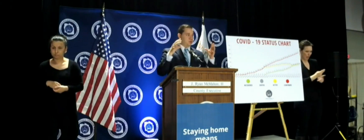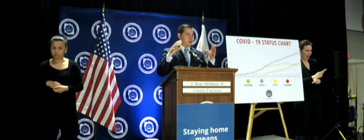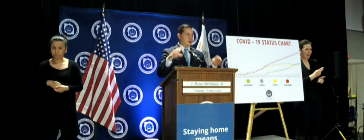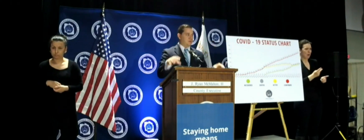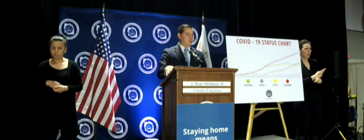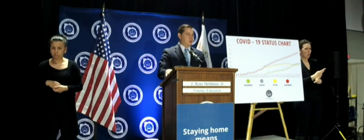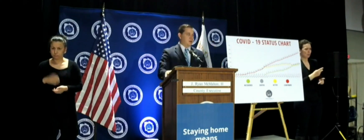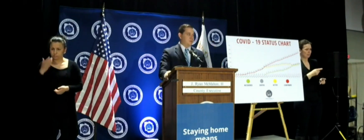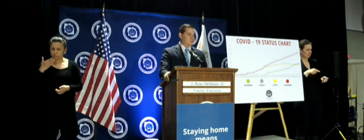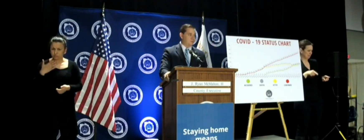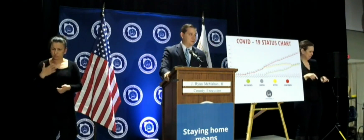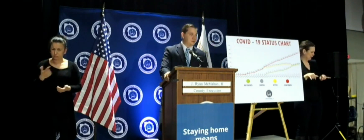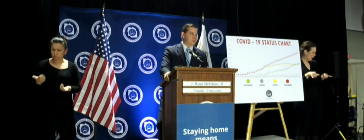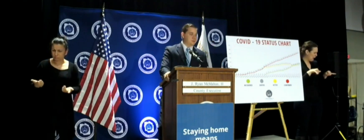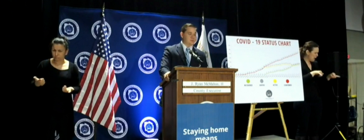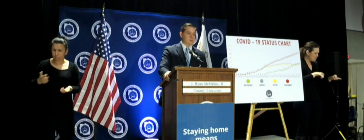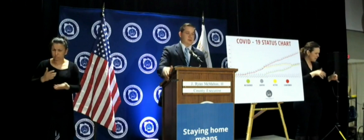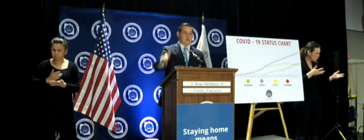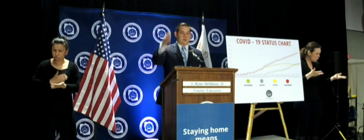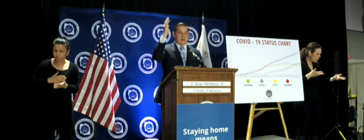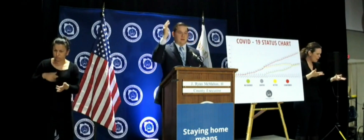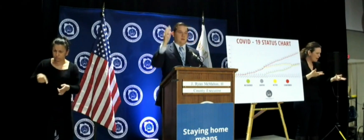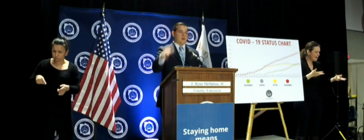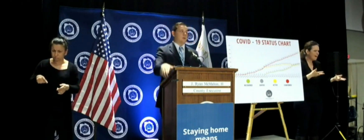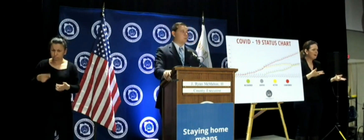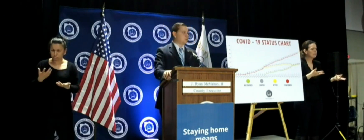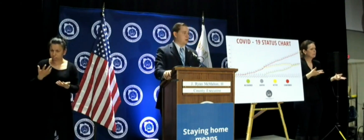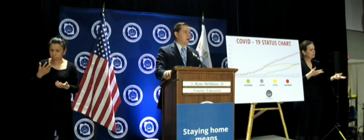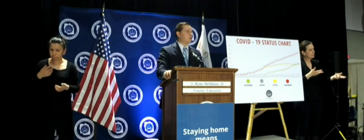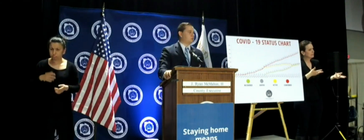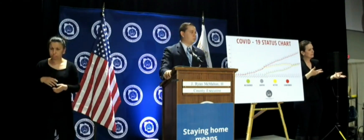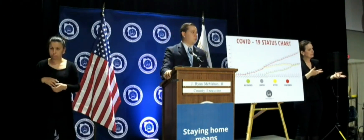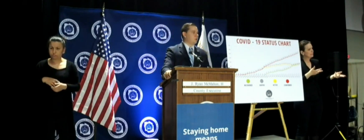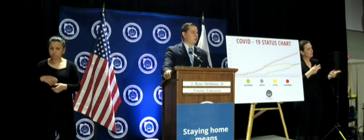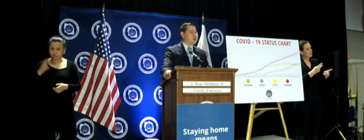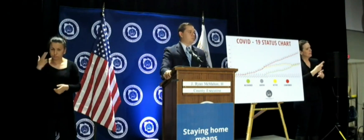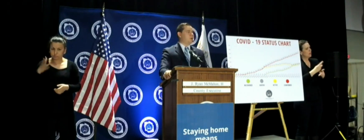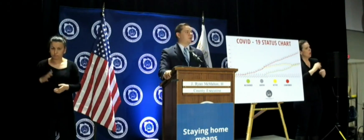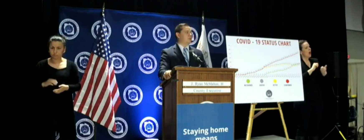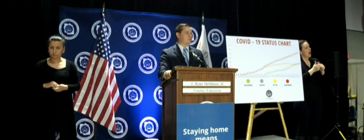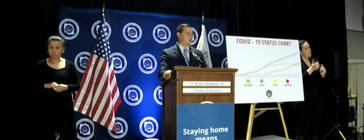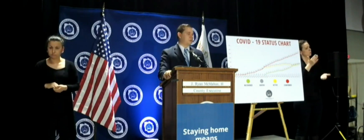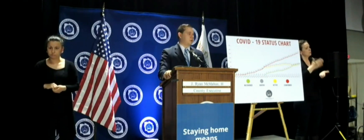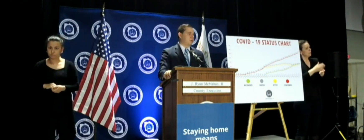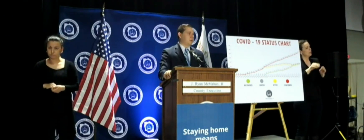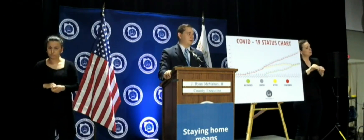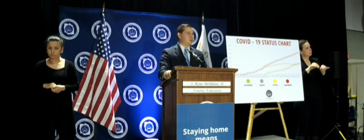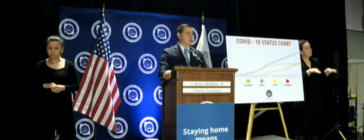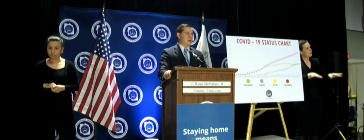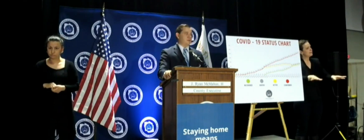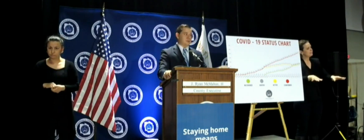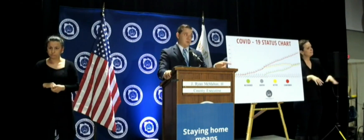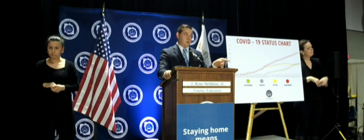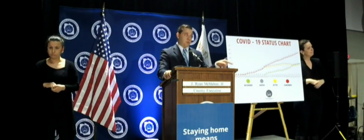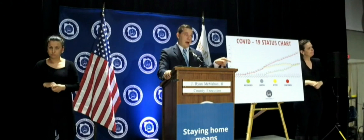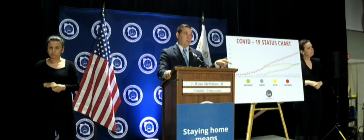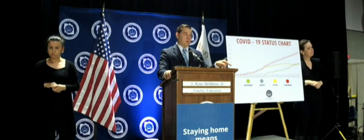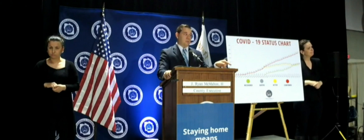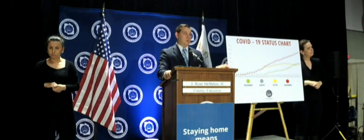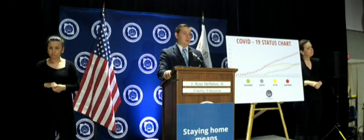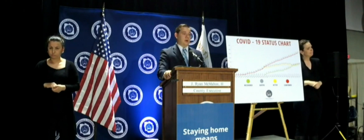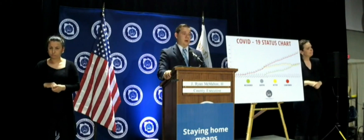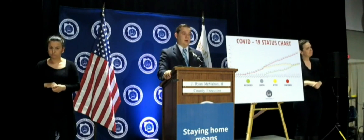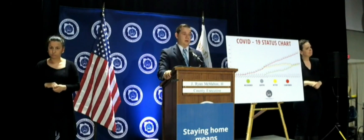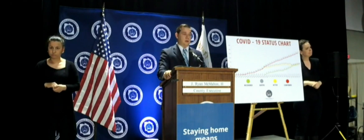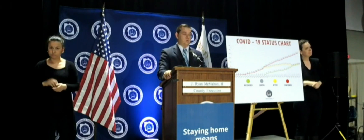you think you have if 60% or 90 or 100% are coming from buildings. That means you have a